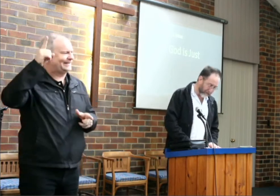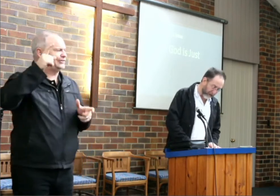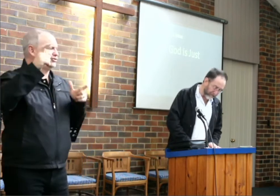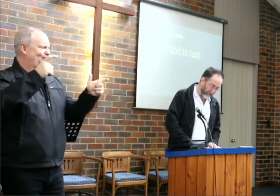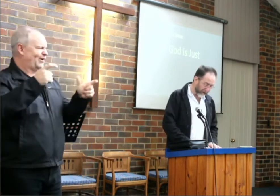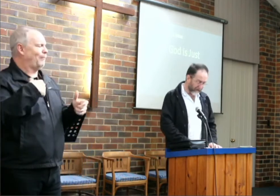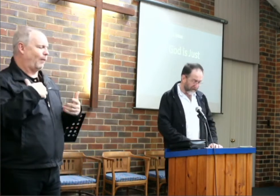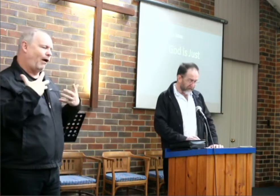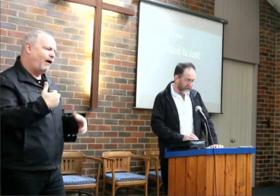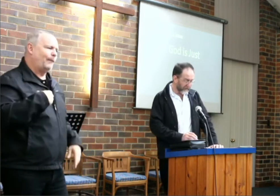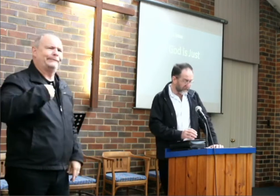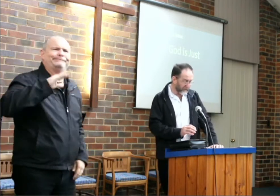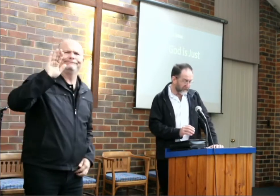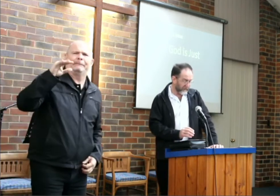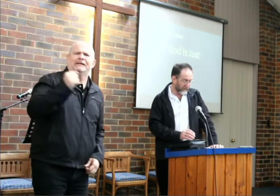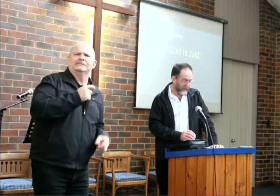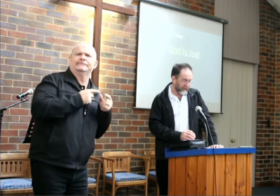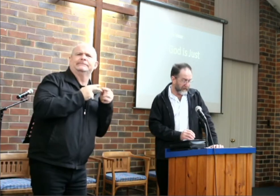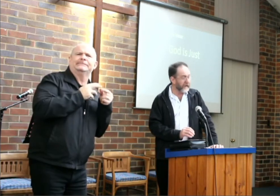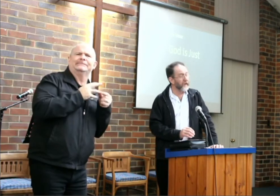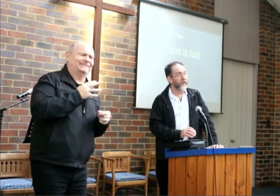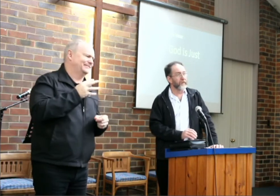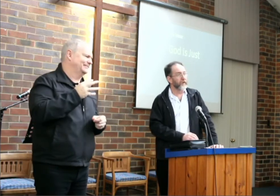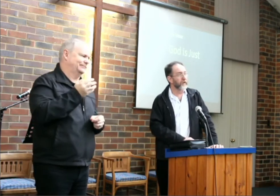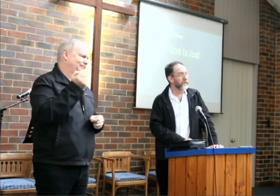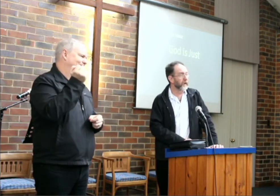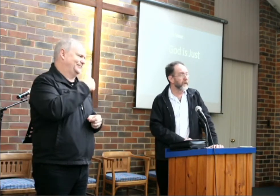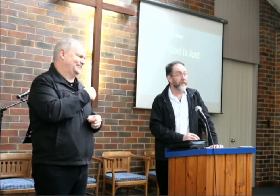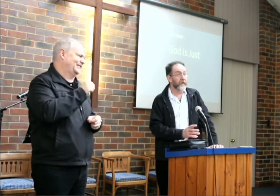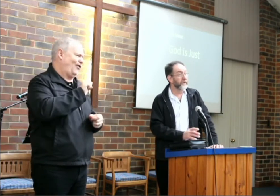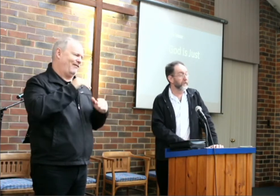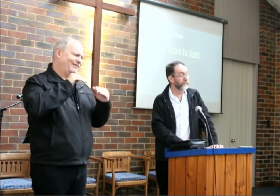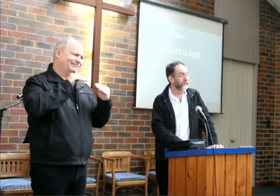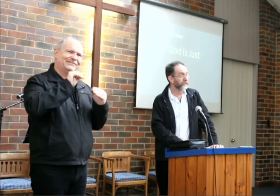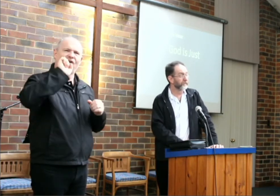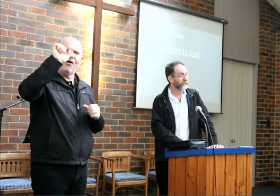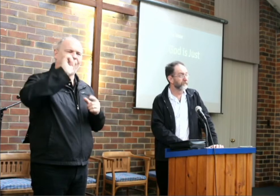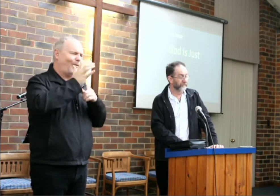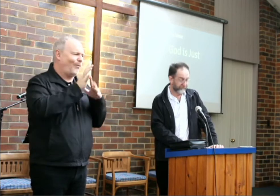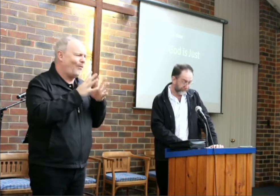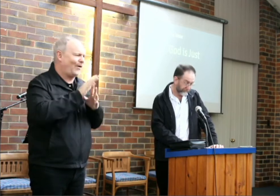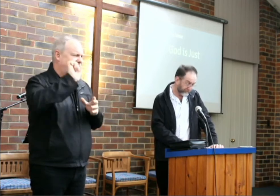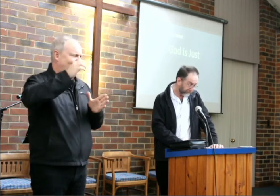We behave in a way that is not in line with God's ways, God's law.